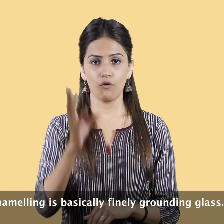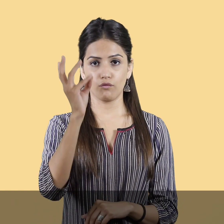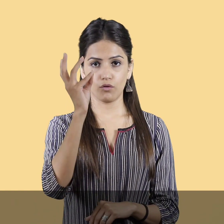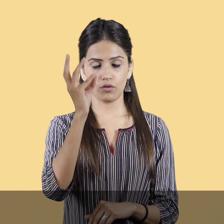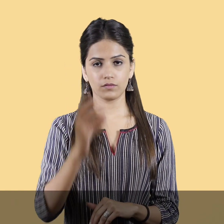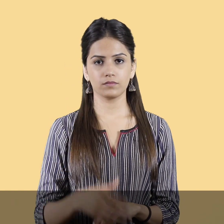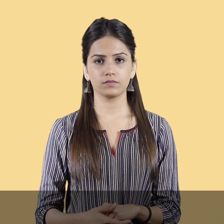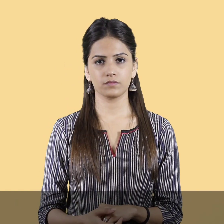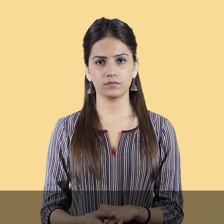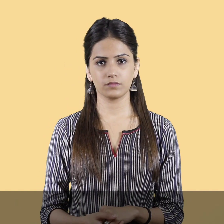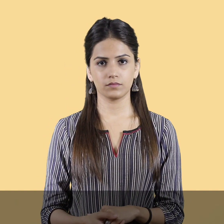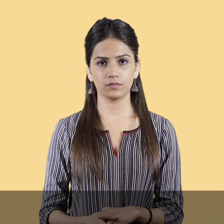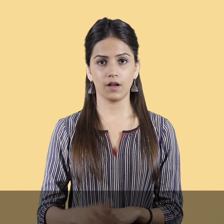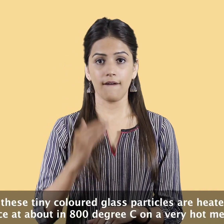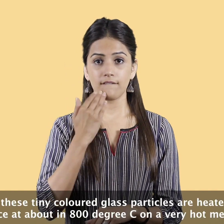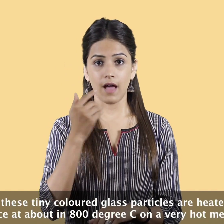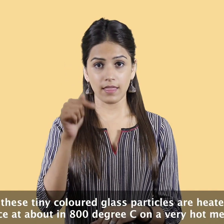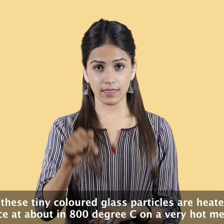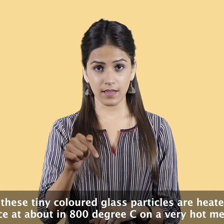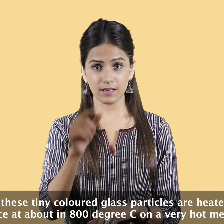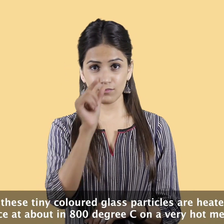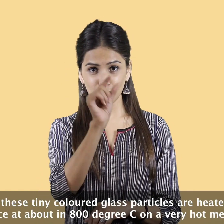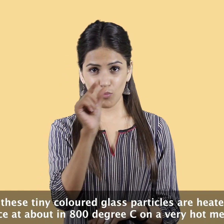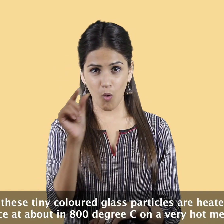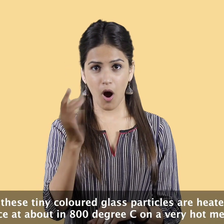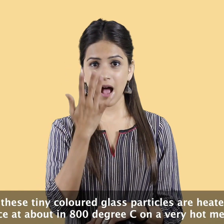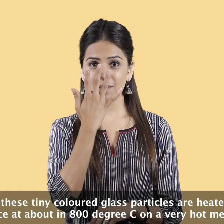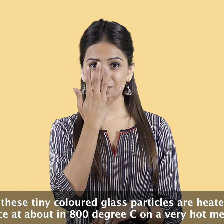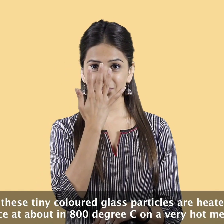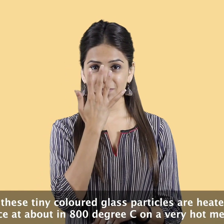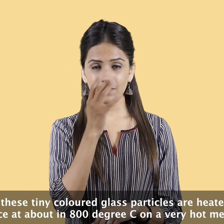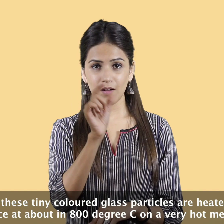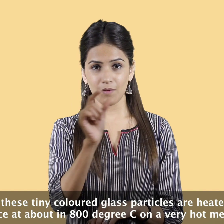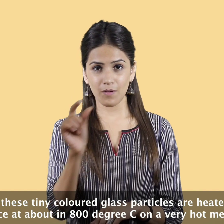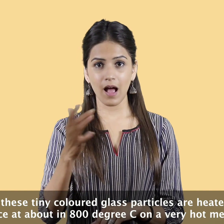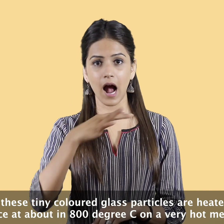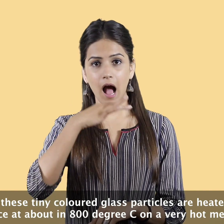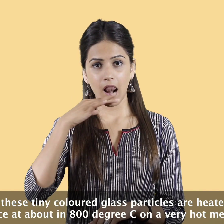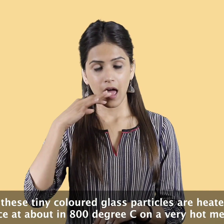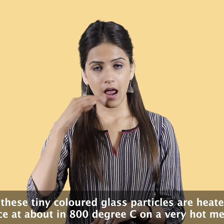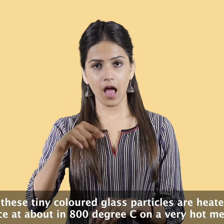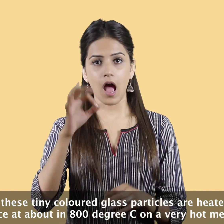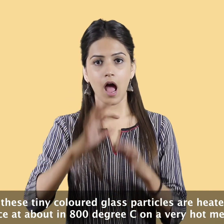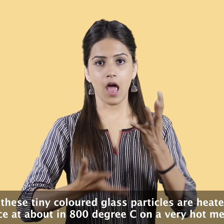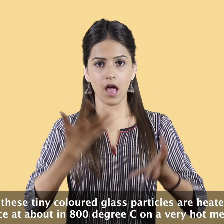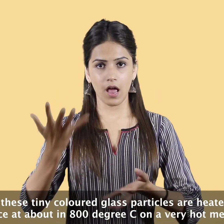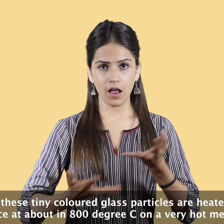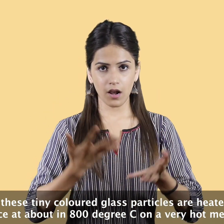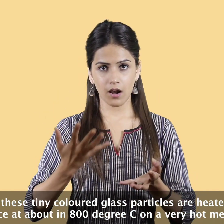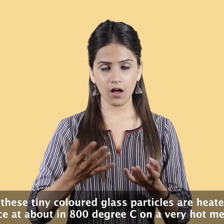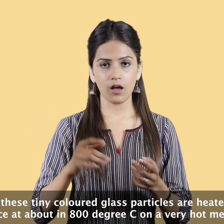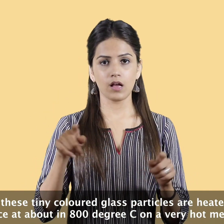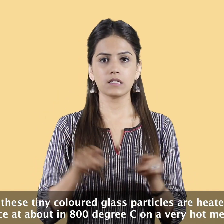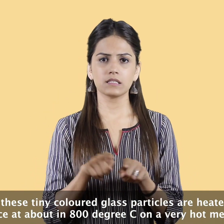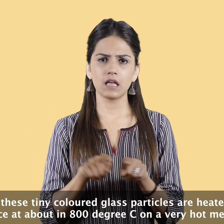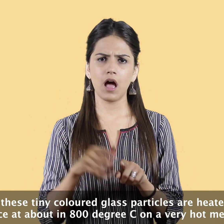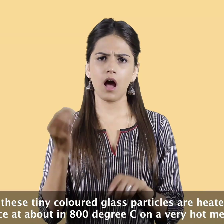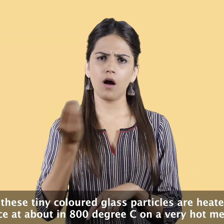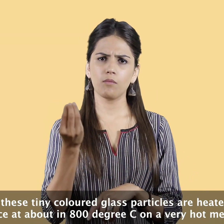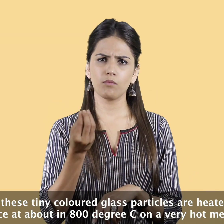Number 4. When these tiny colored glass particles are heated in a furnace at about 800